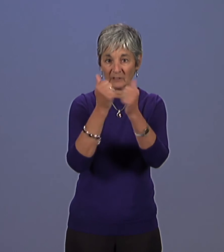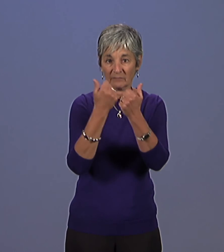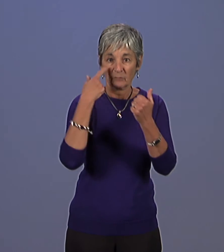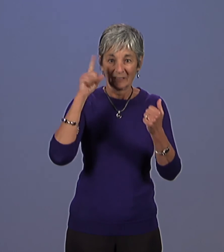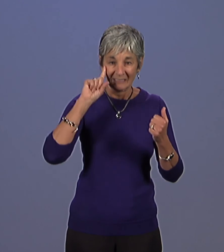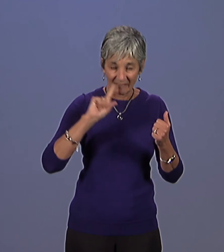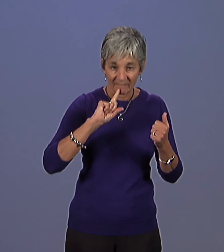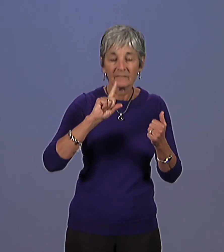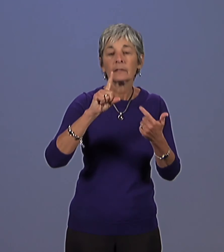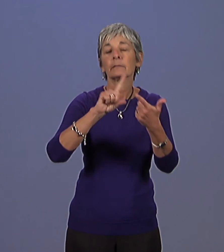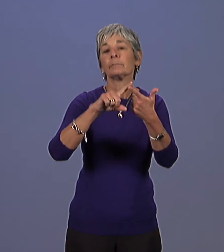National Association of the Deaf.